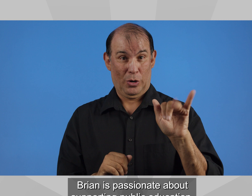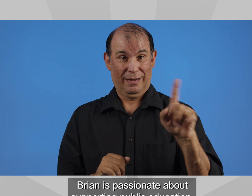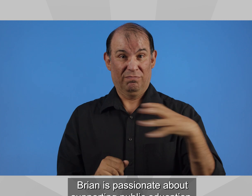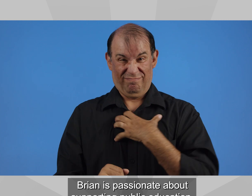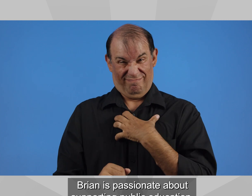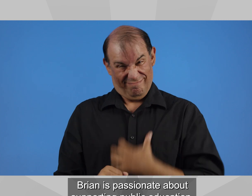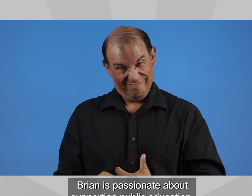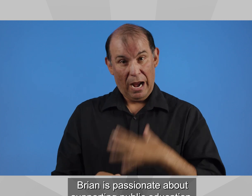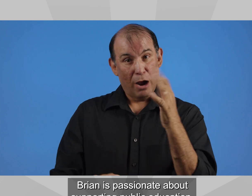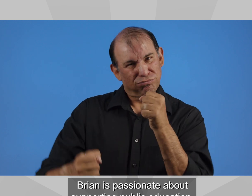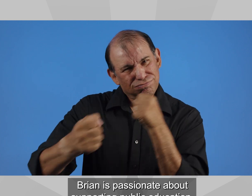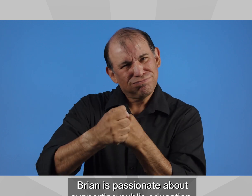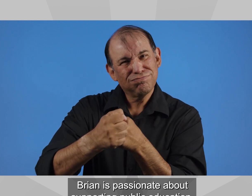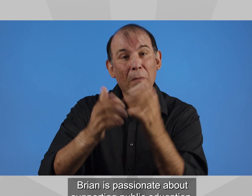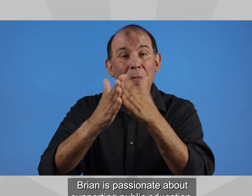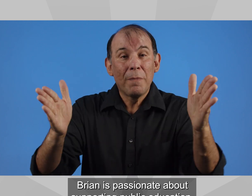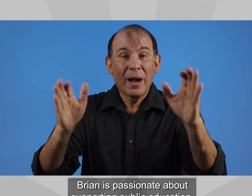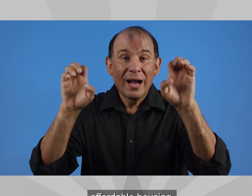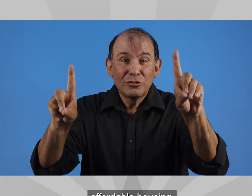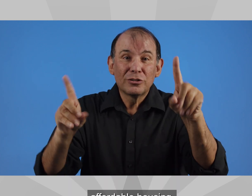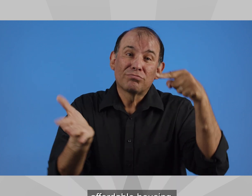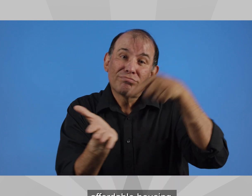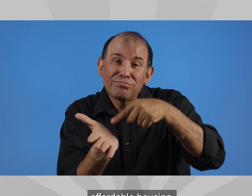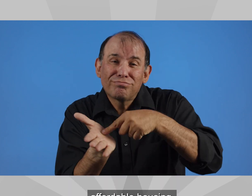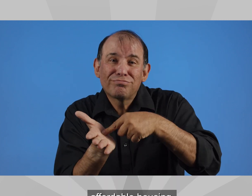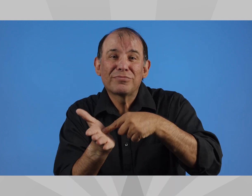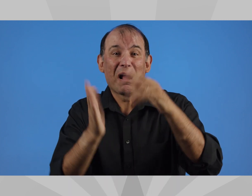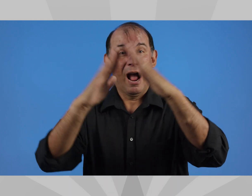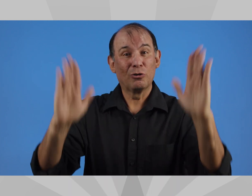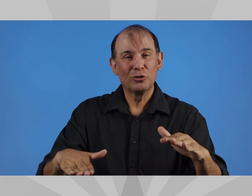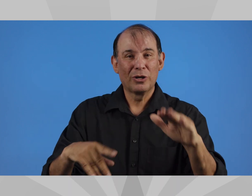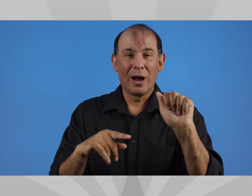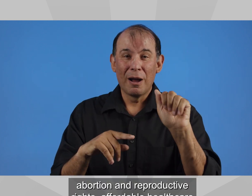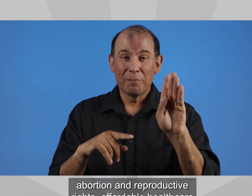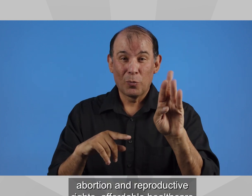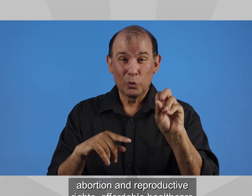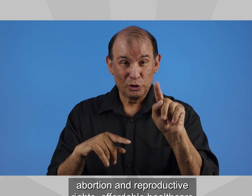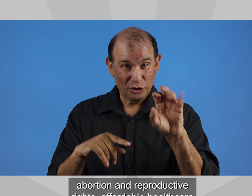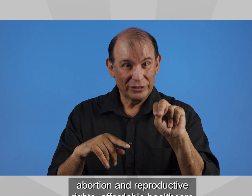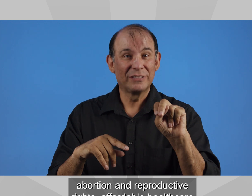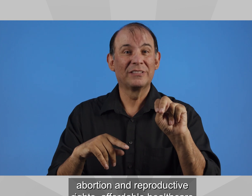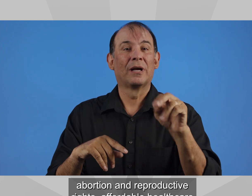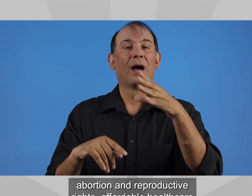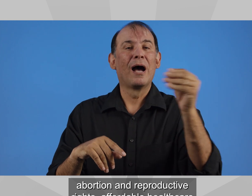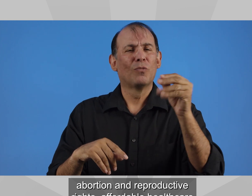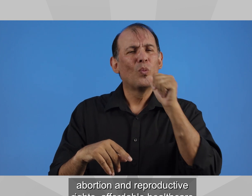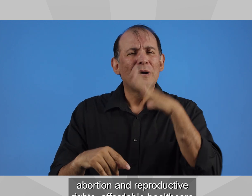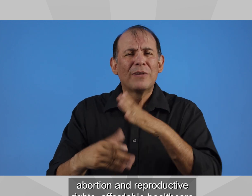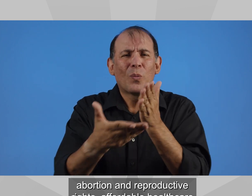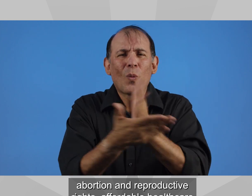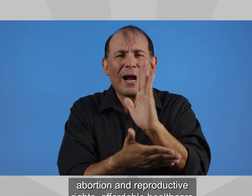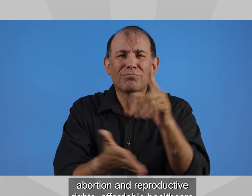Brian is passionate about supporting public education, affordable housing, abortion and reproductive